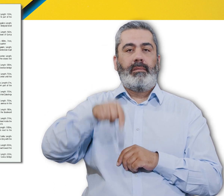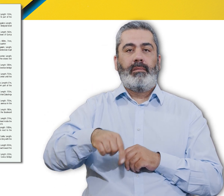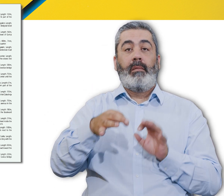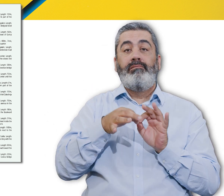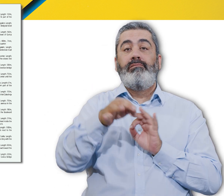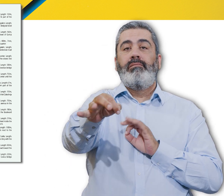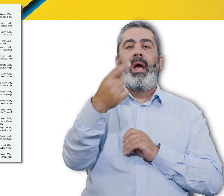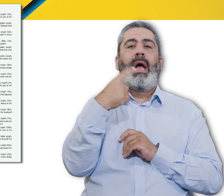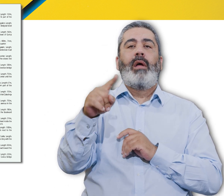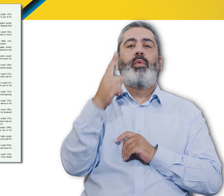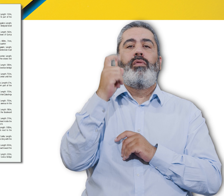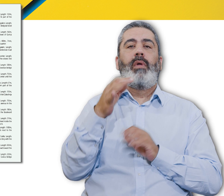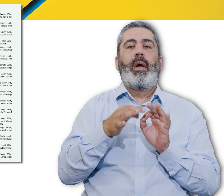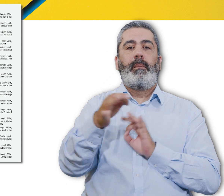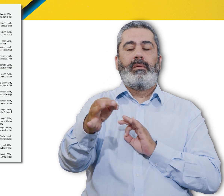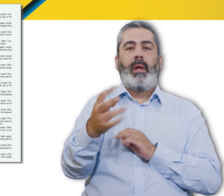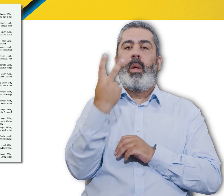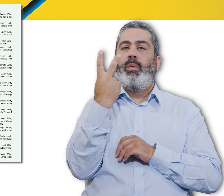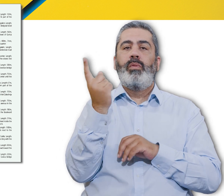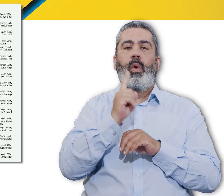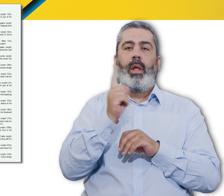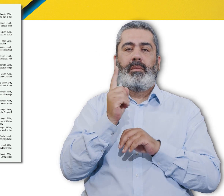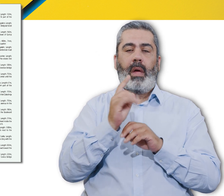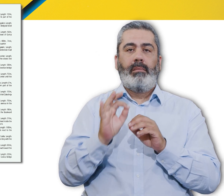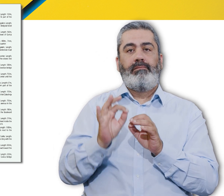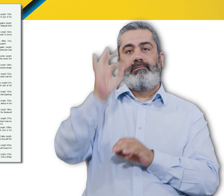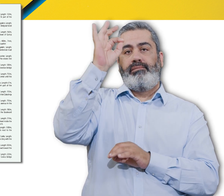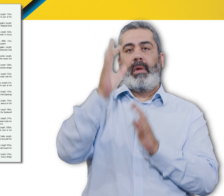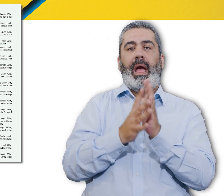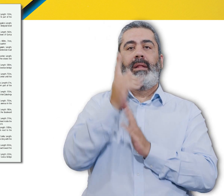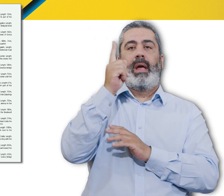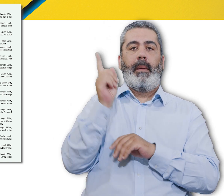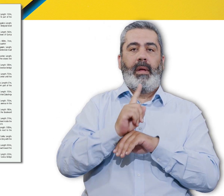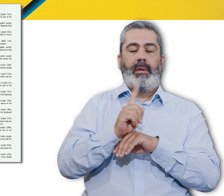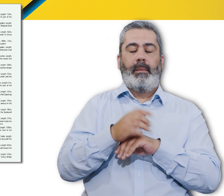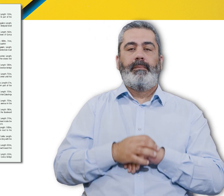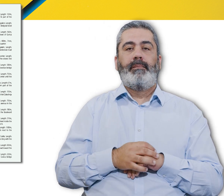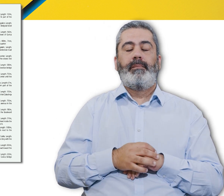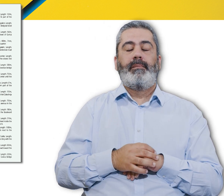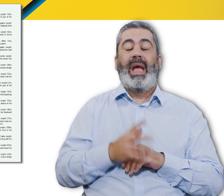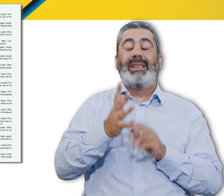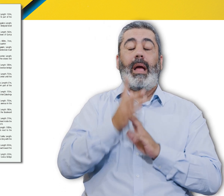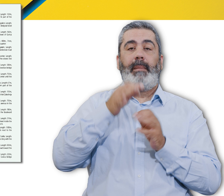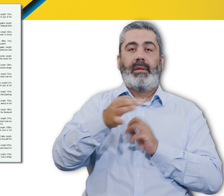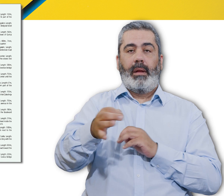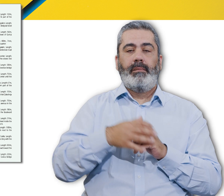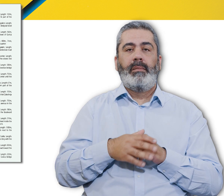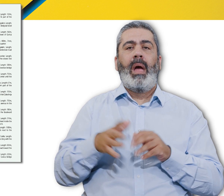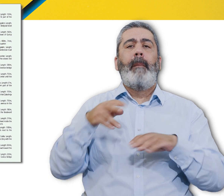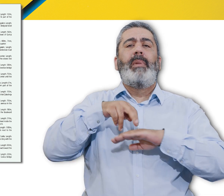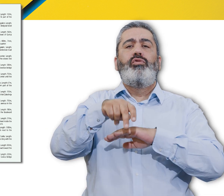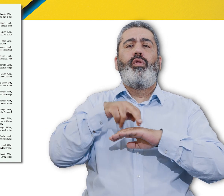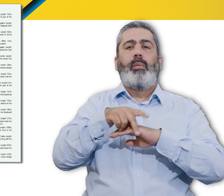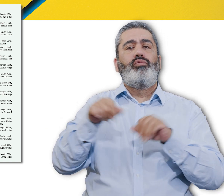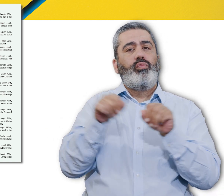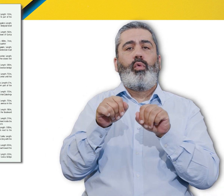204, area, Mangalam, length, 110 m, 2 min, elevation, 11 m. Pedestrian Street